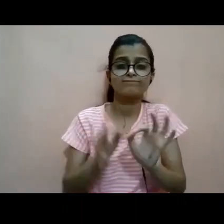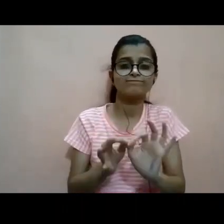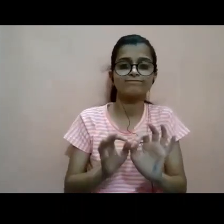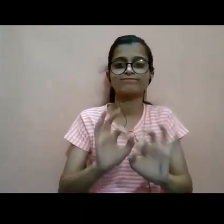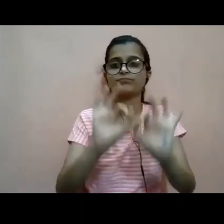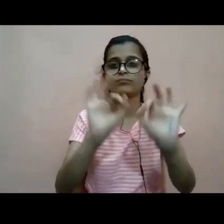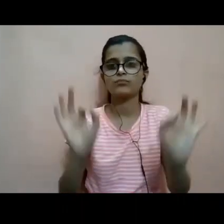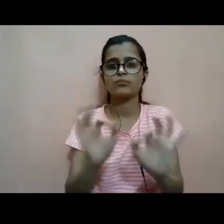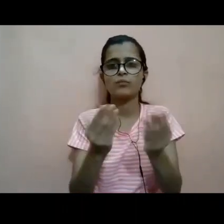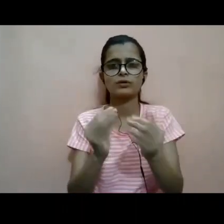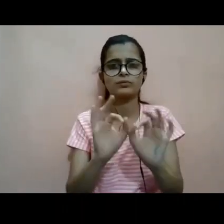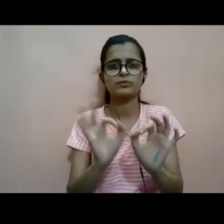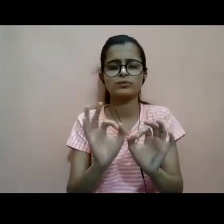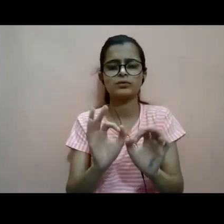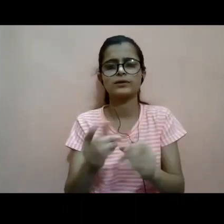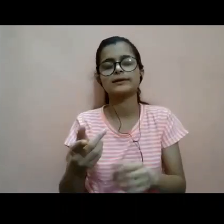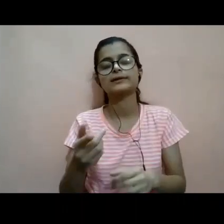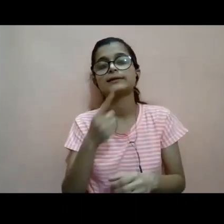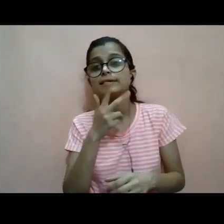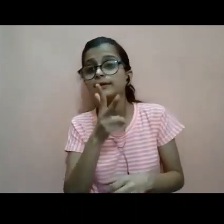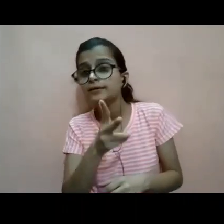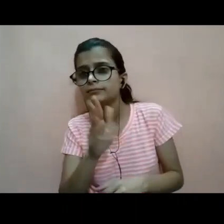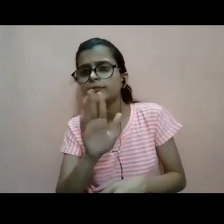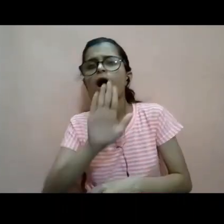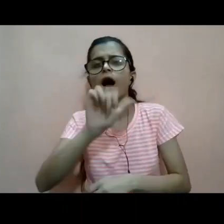There's a hand raised there. Shamishta Trija.